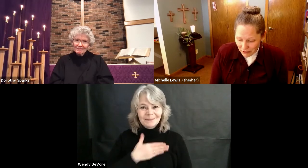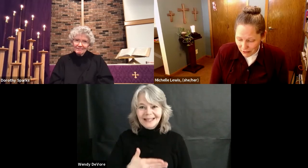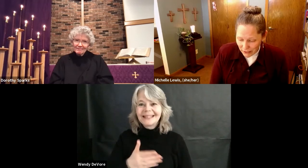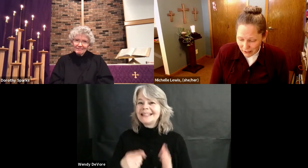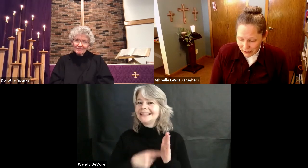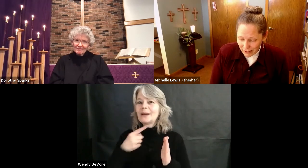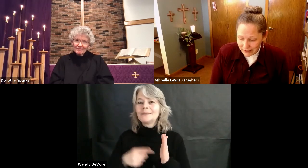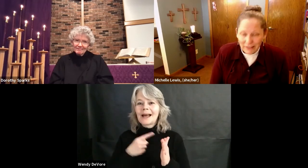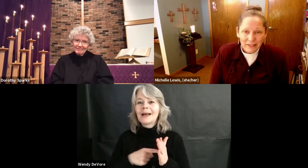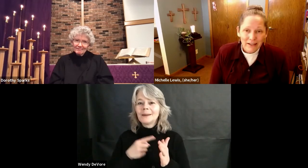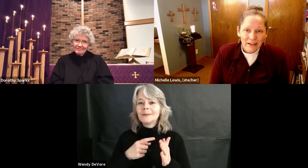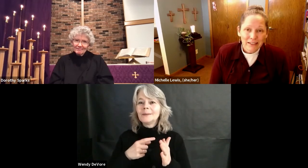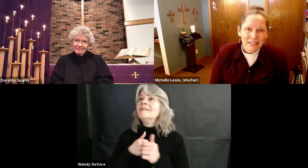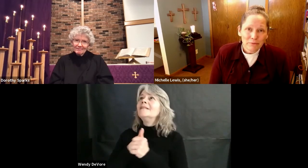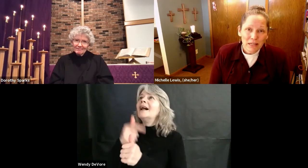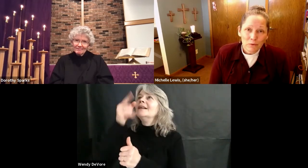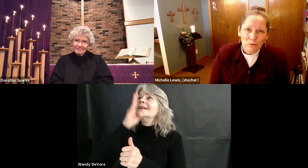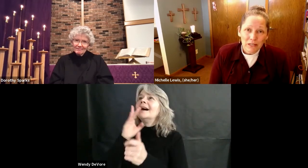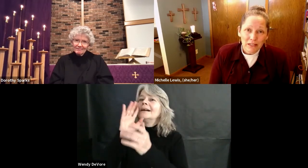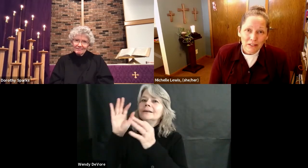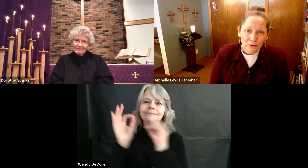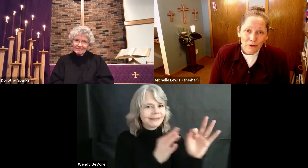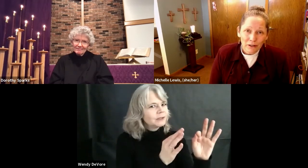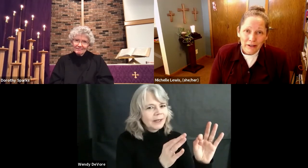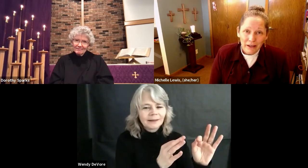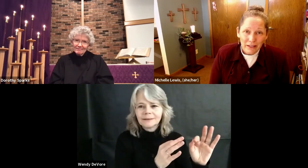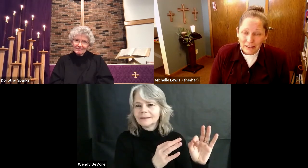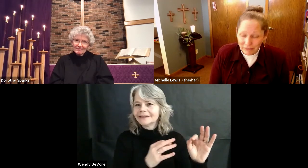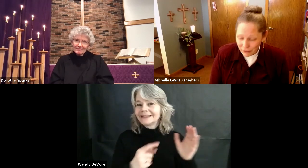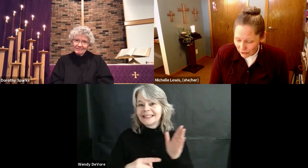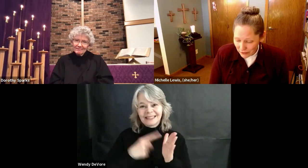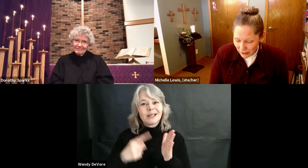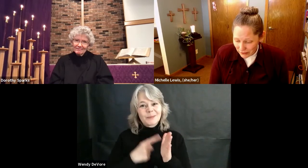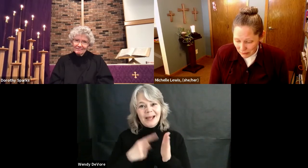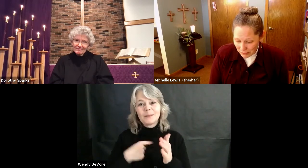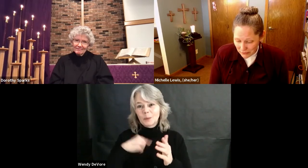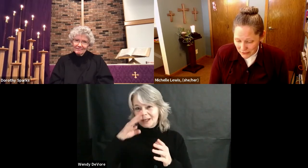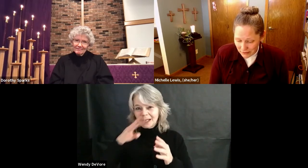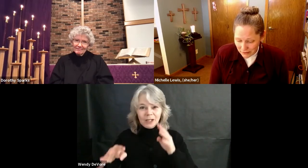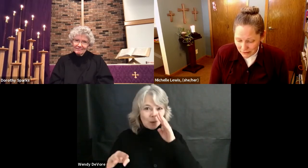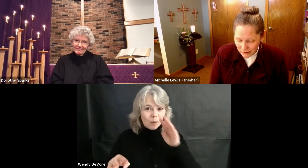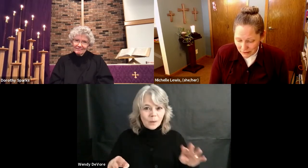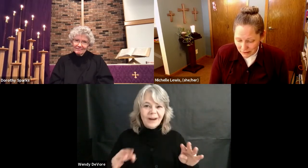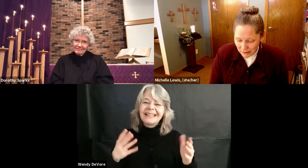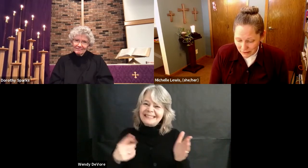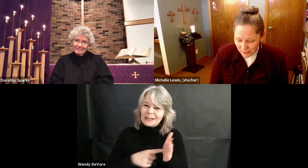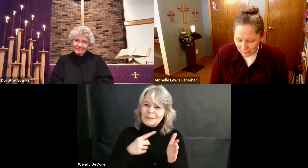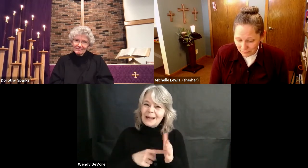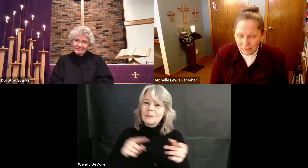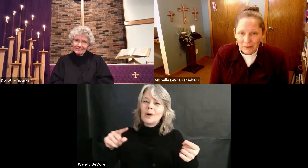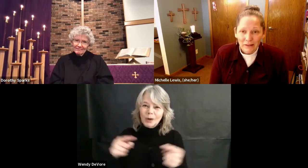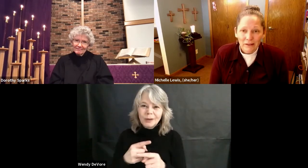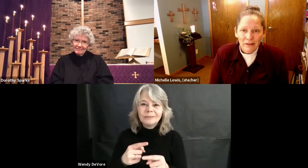from following God, and that sometimes we ignore and even hurt our neighbors.